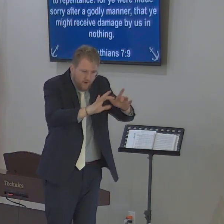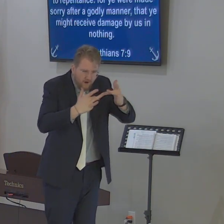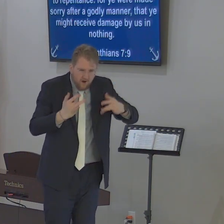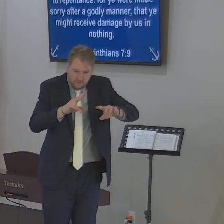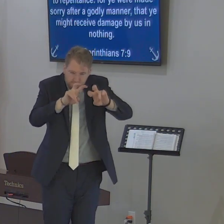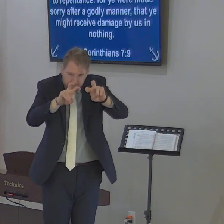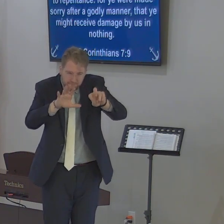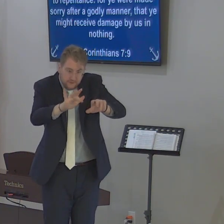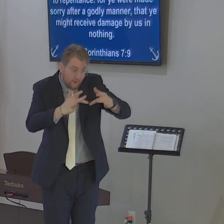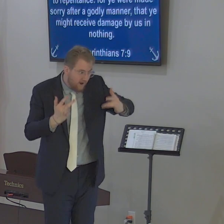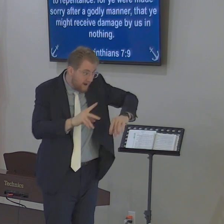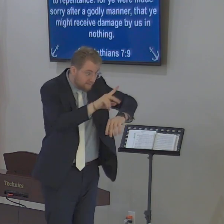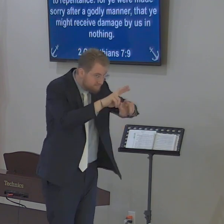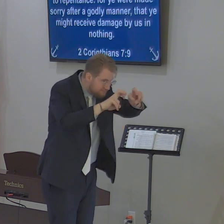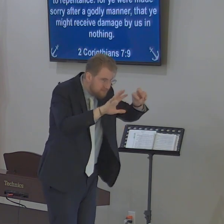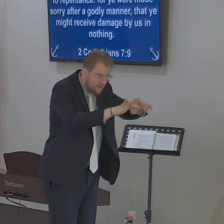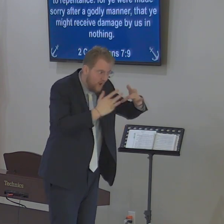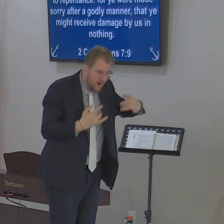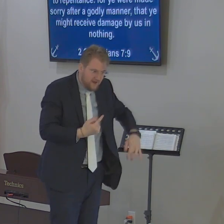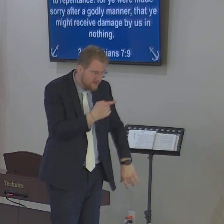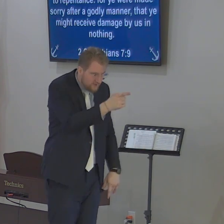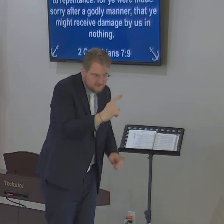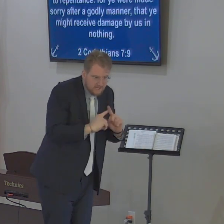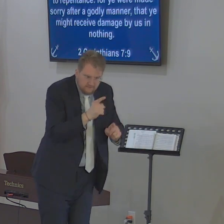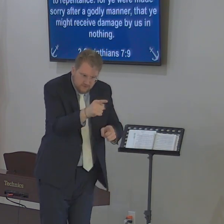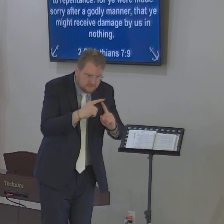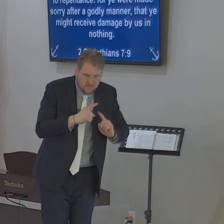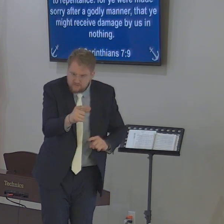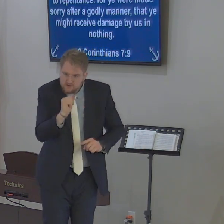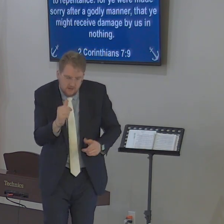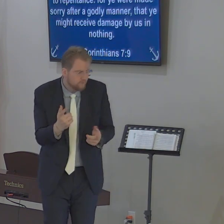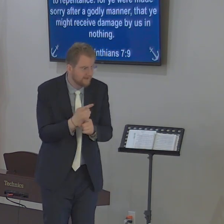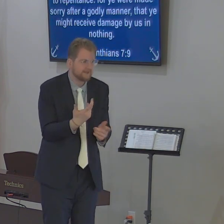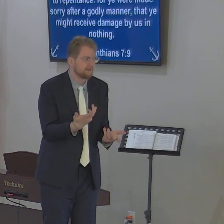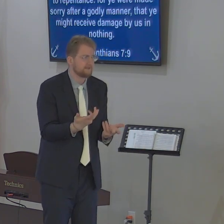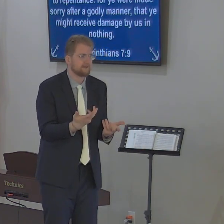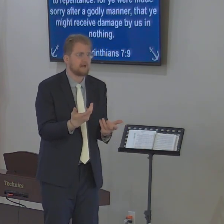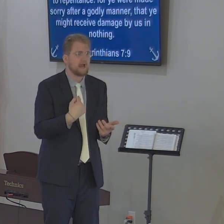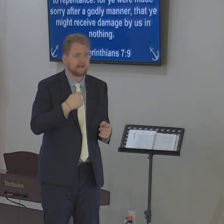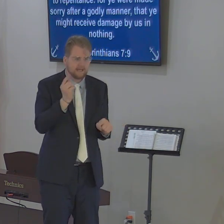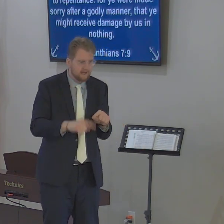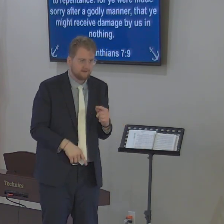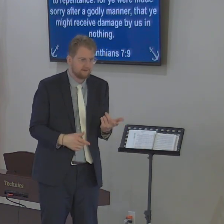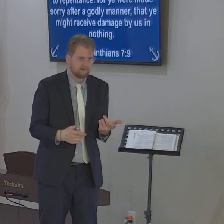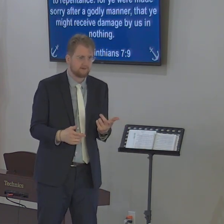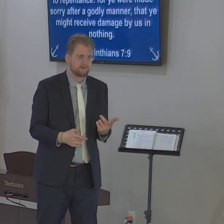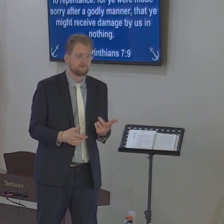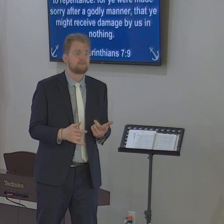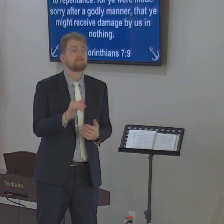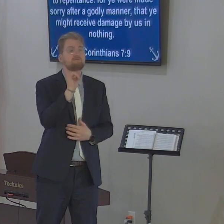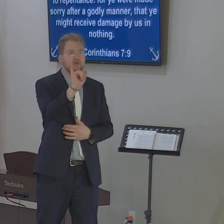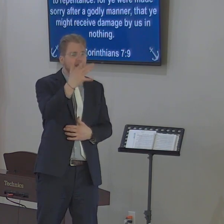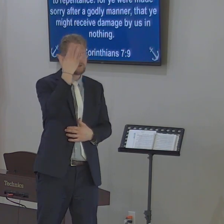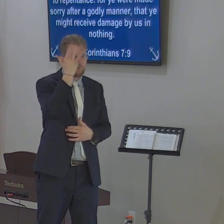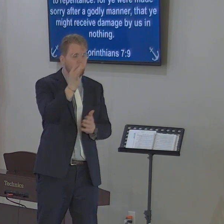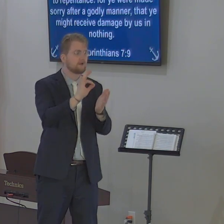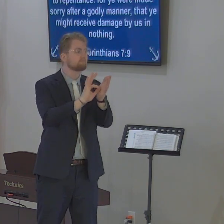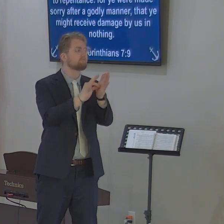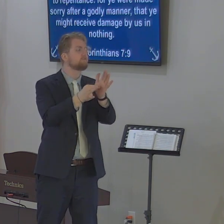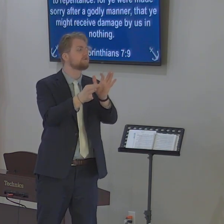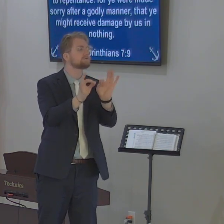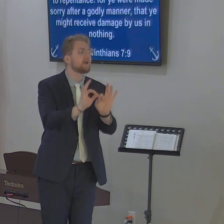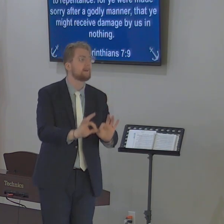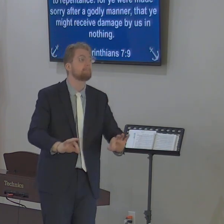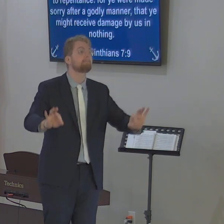turn over a new leaf and try to come in here smiling all the time and say you're a Christian, right? I don't know what's going on in your home life, right? But there are fruits